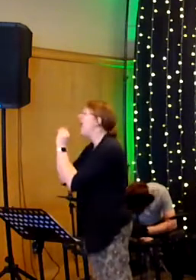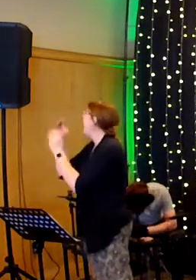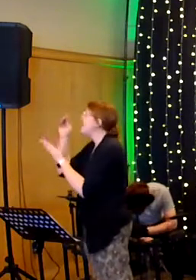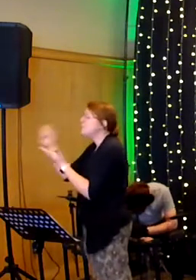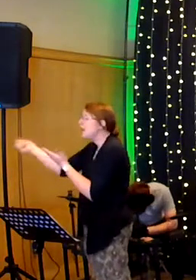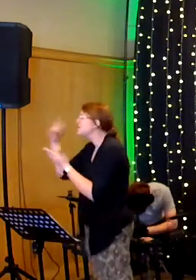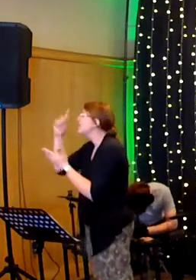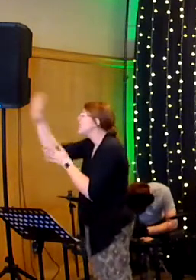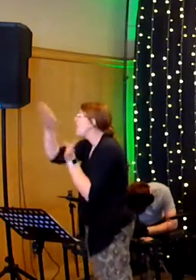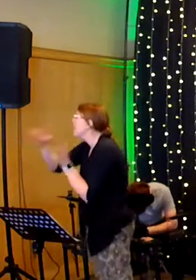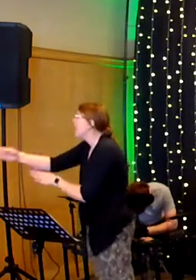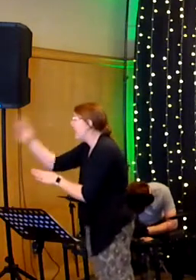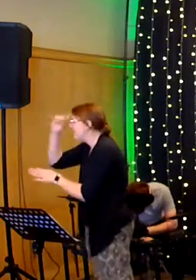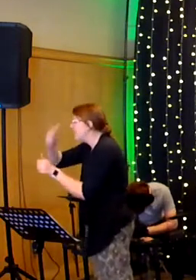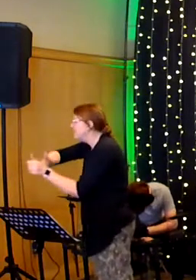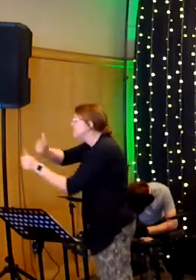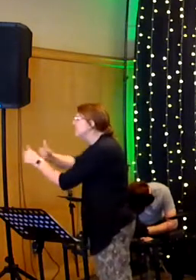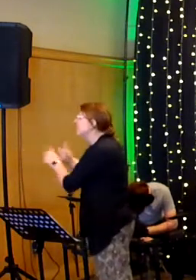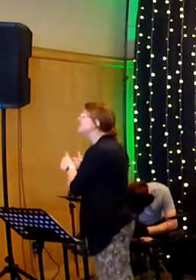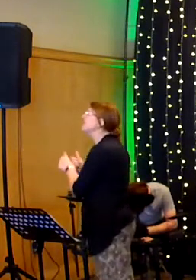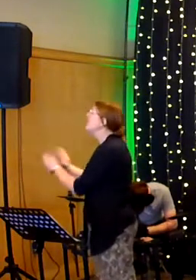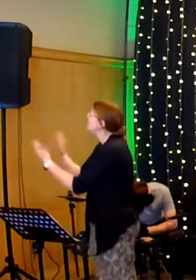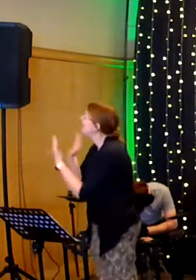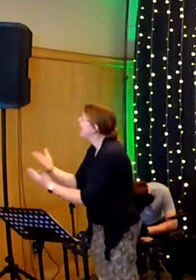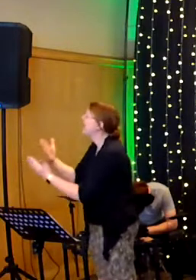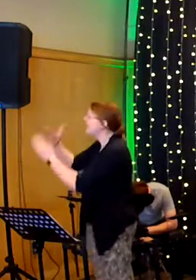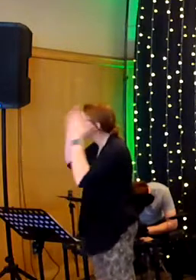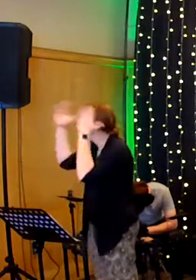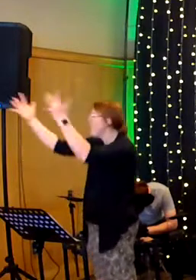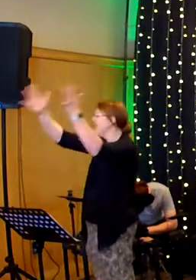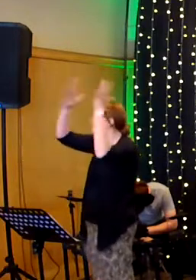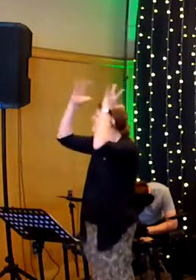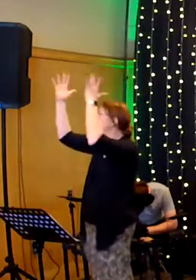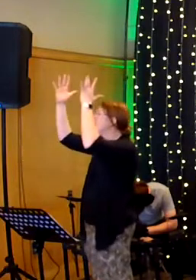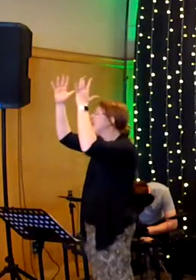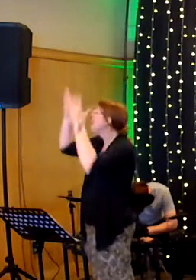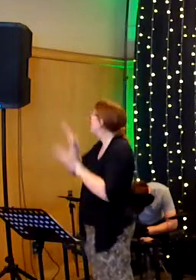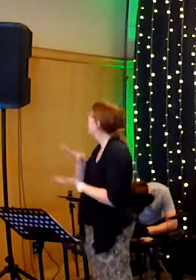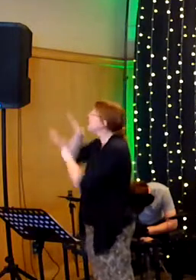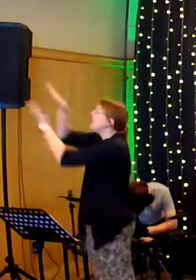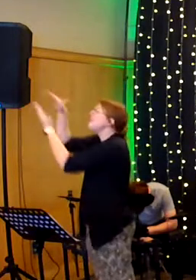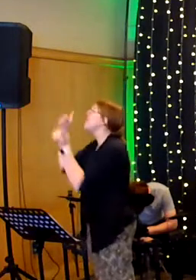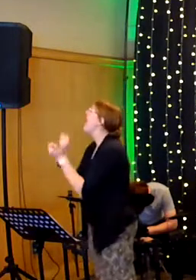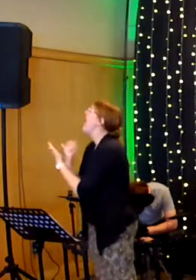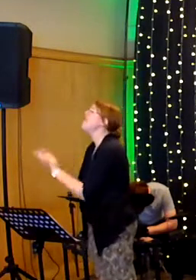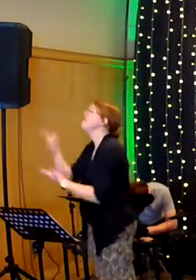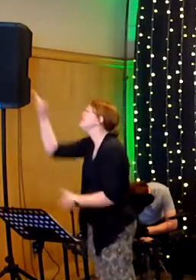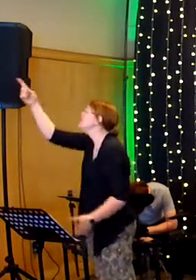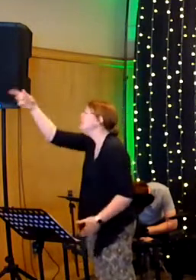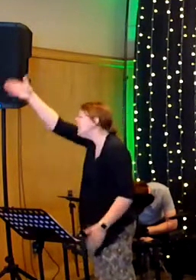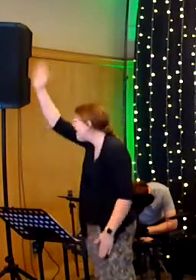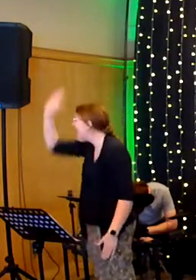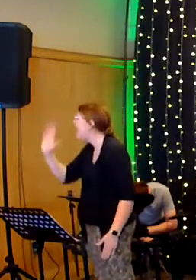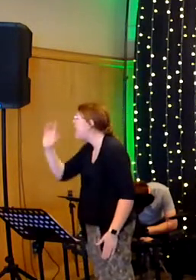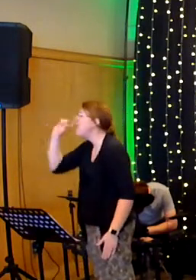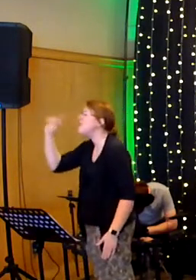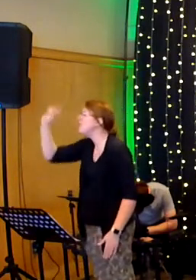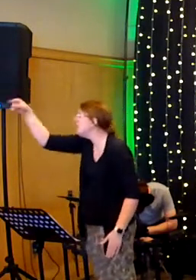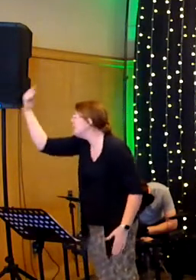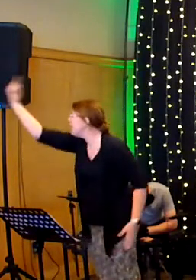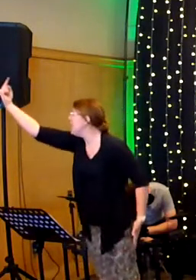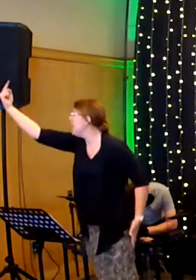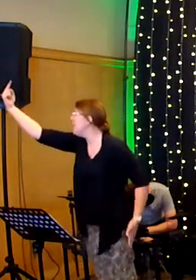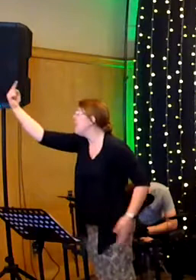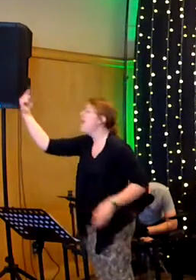lives. We thank you and we praise you. We lift all of this up to you, for you and you alone are